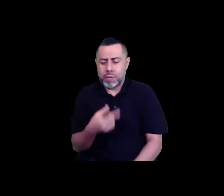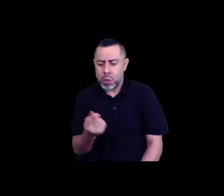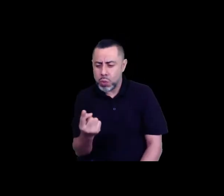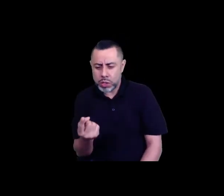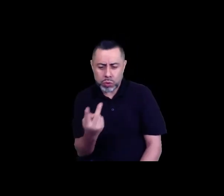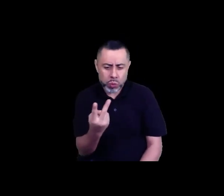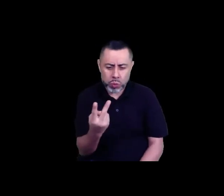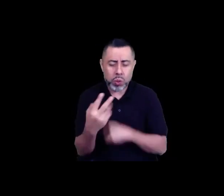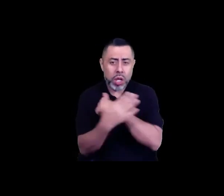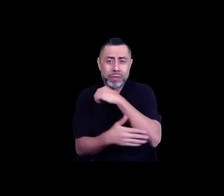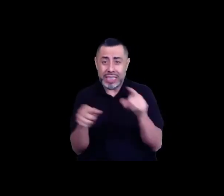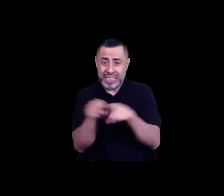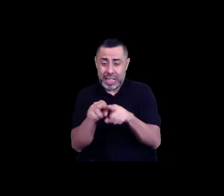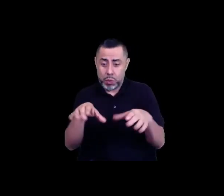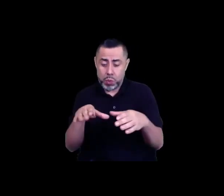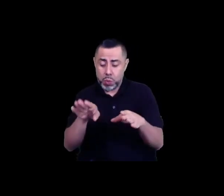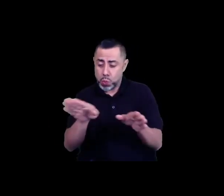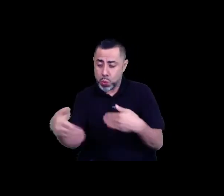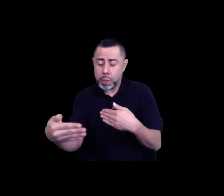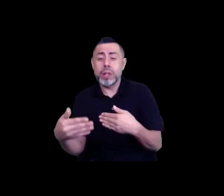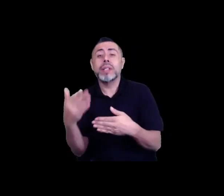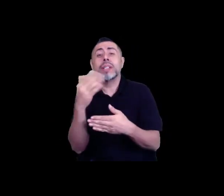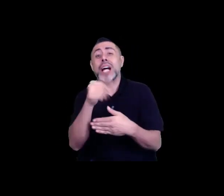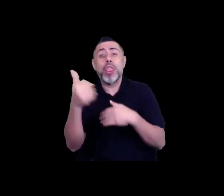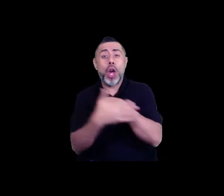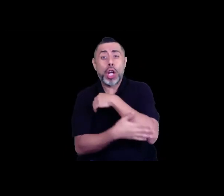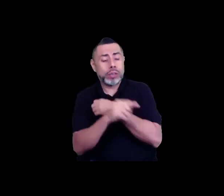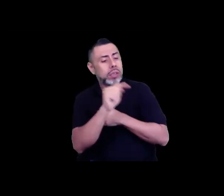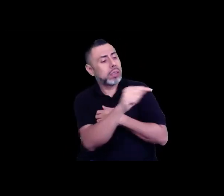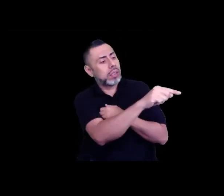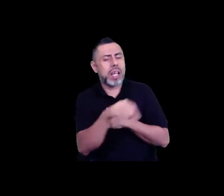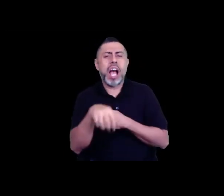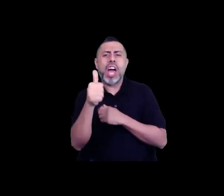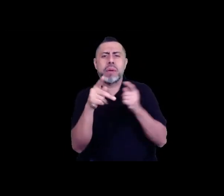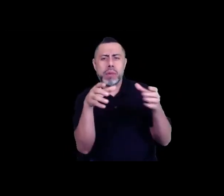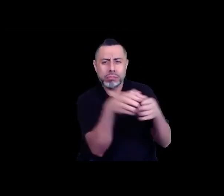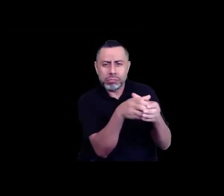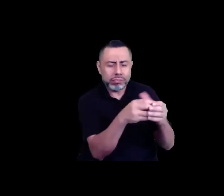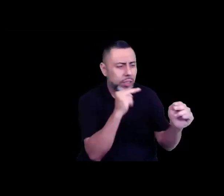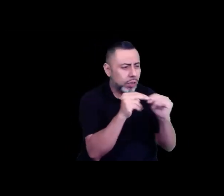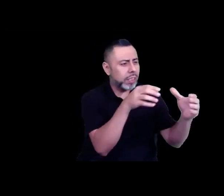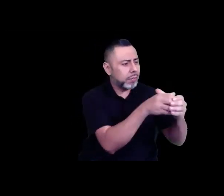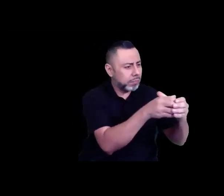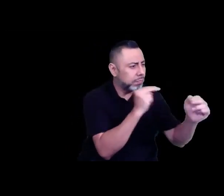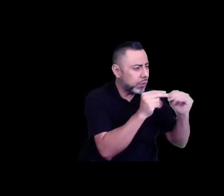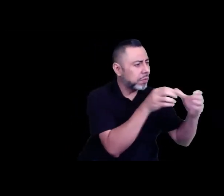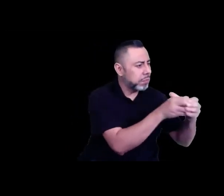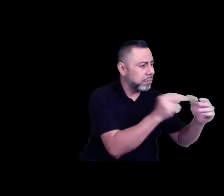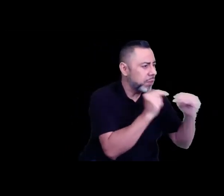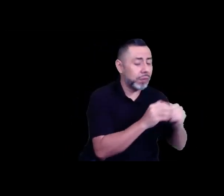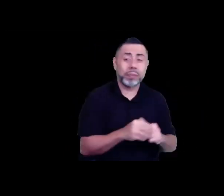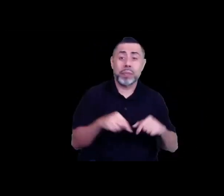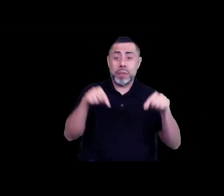rooms negotiating other issues. So in the room, we probably had about, maybe 100